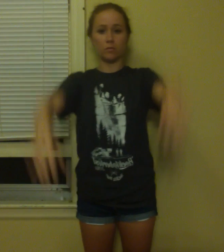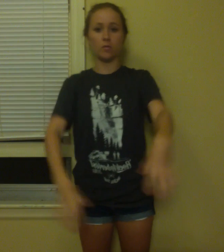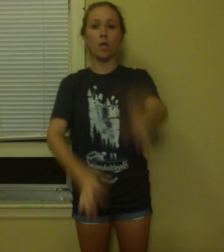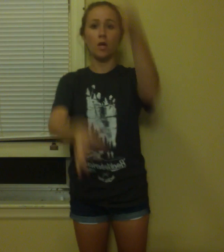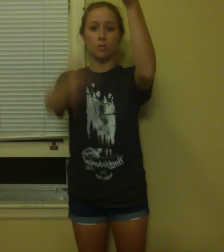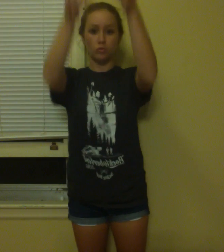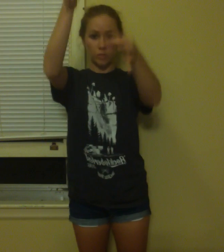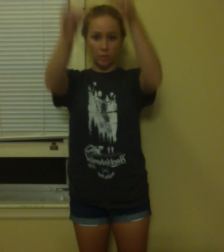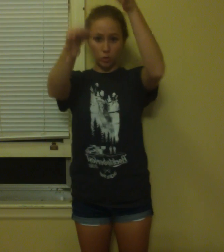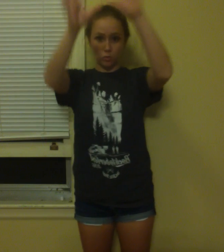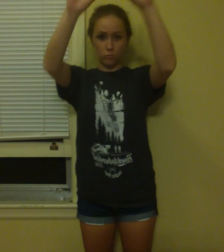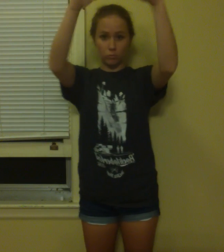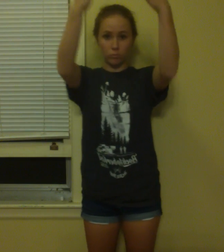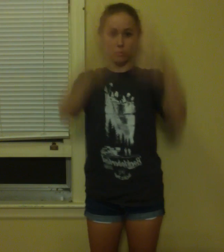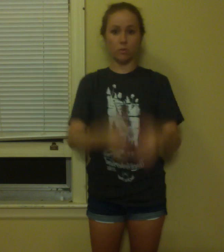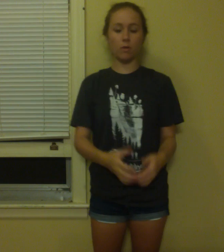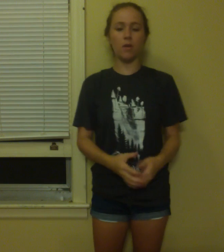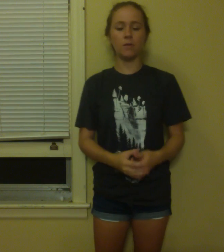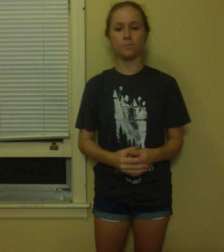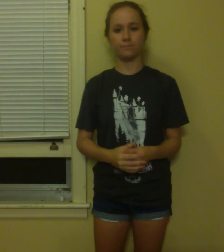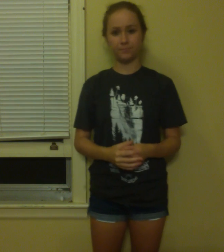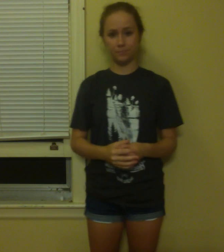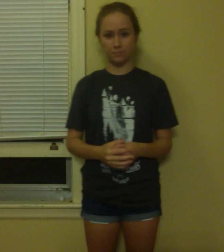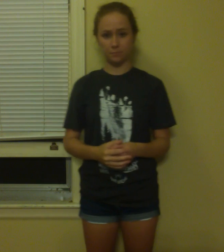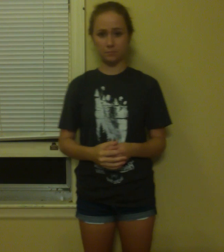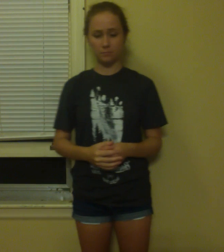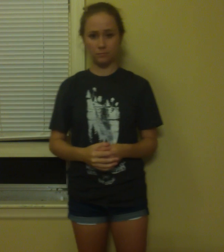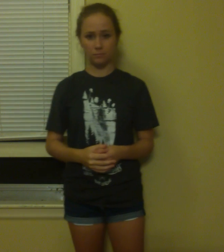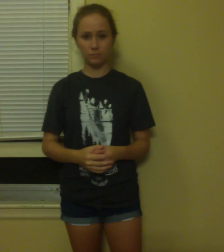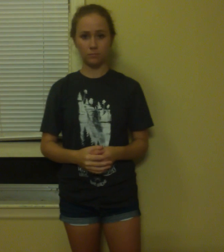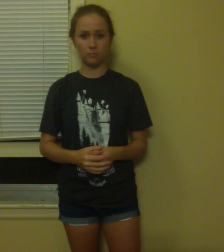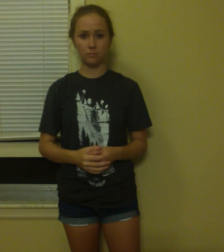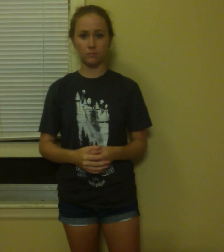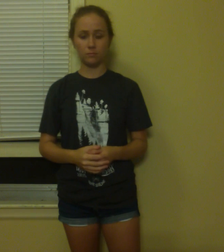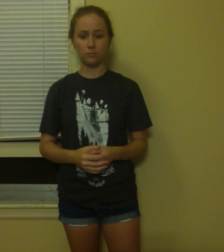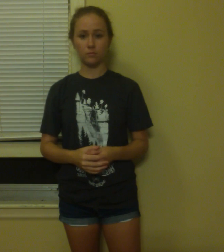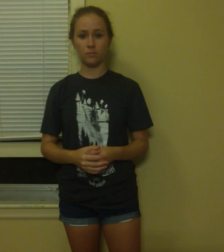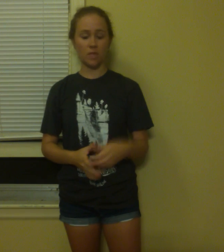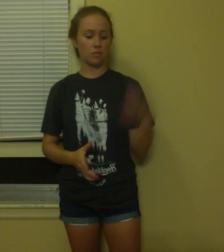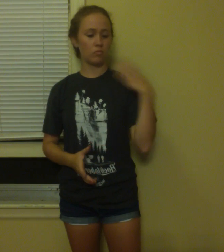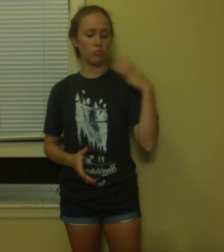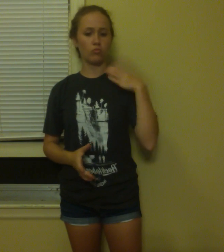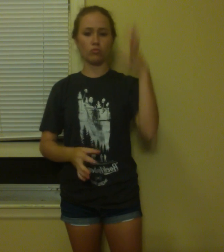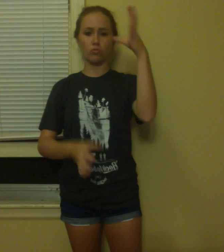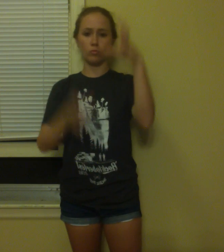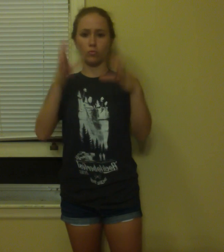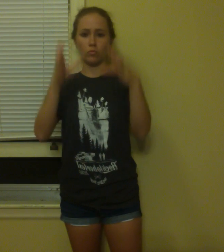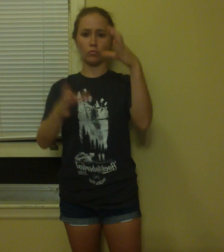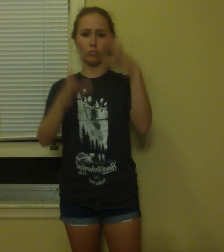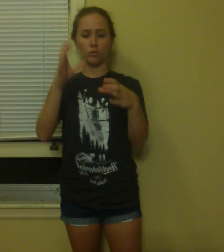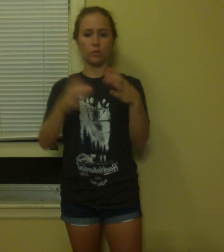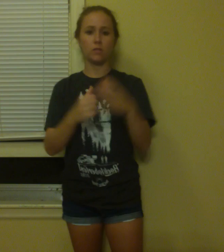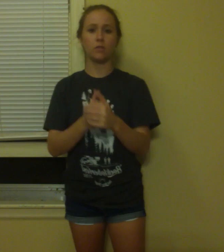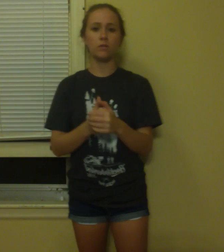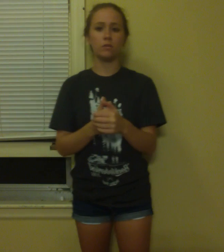judicial branch, Article 3 of the United States Constitution, which sets up the Supreme Court of the United States and a bunch of lower courts. Requirements to be on